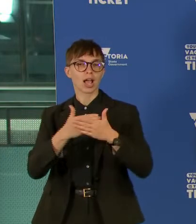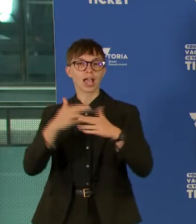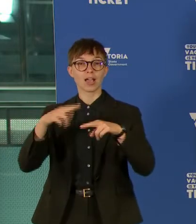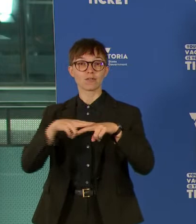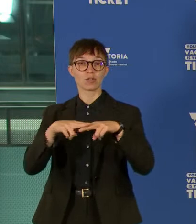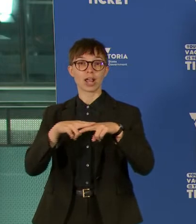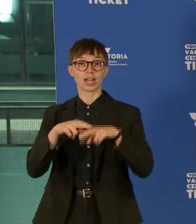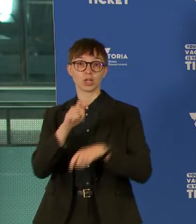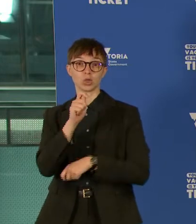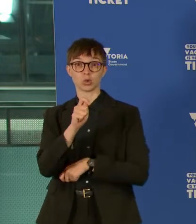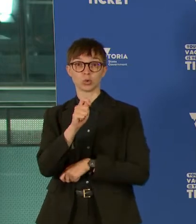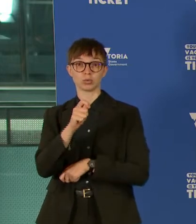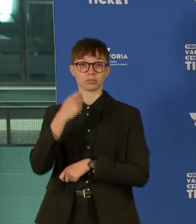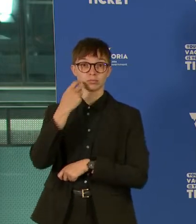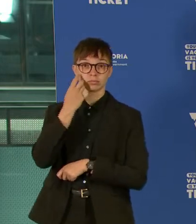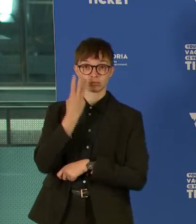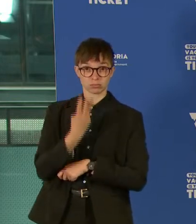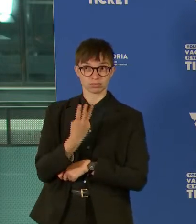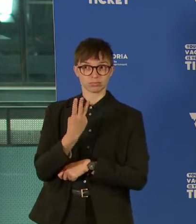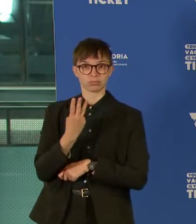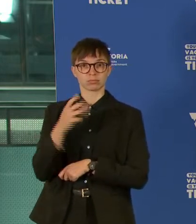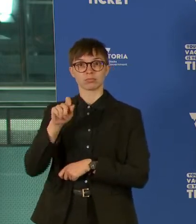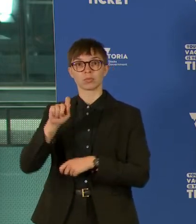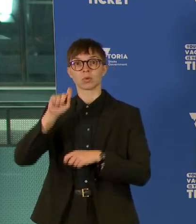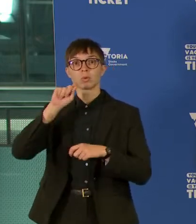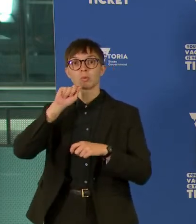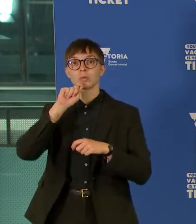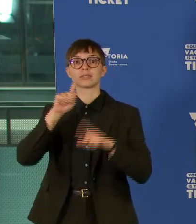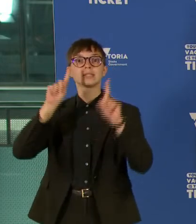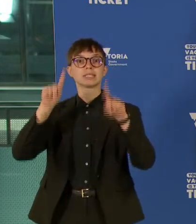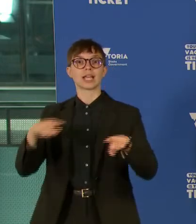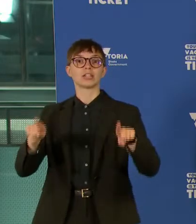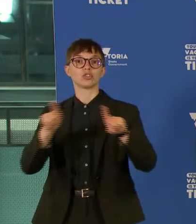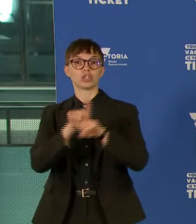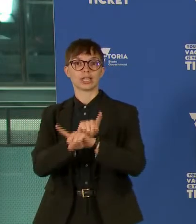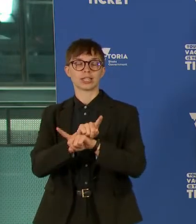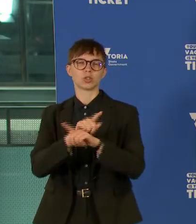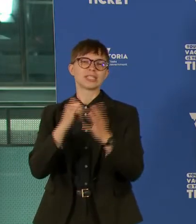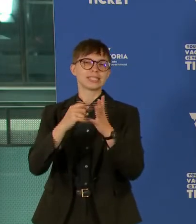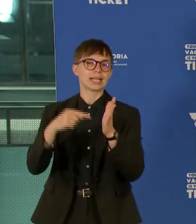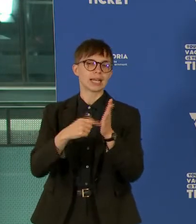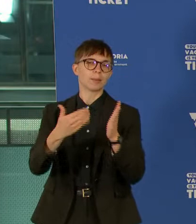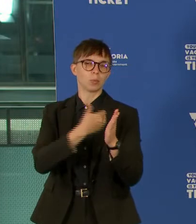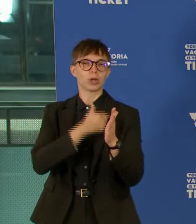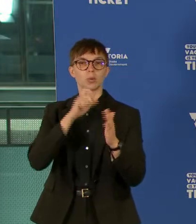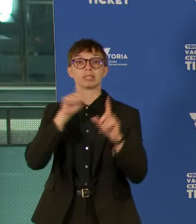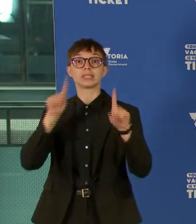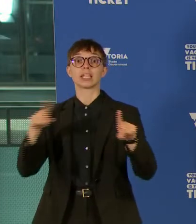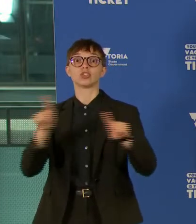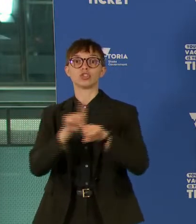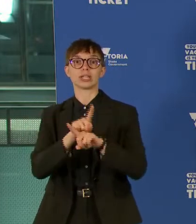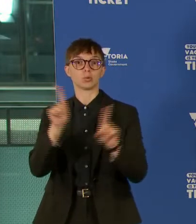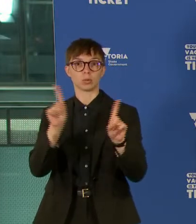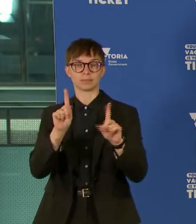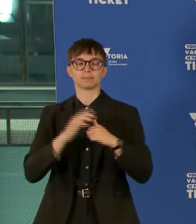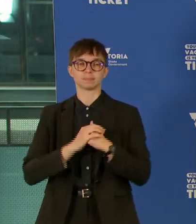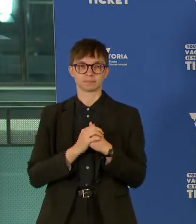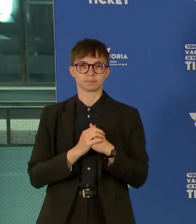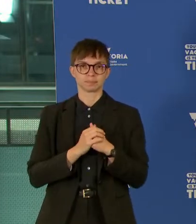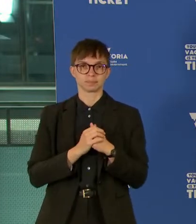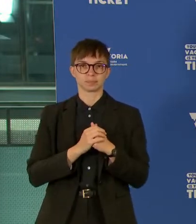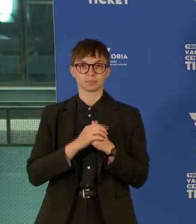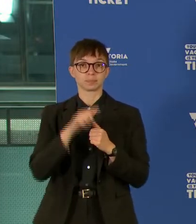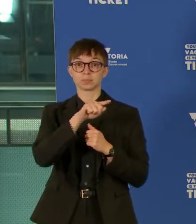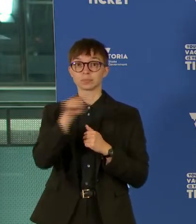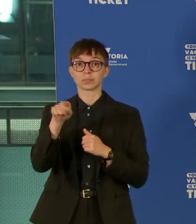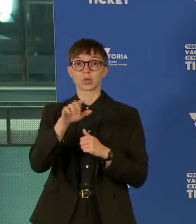the following changes to the pandemic orders will be made. People won't